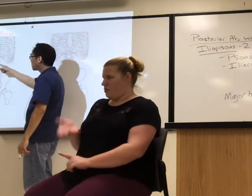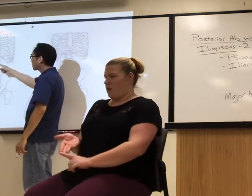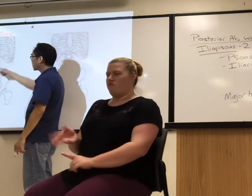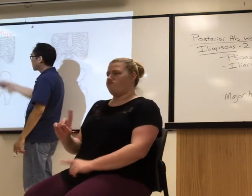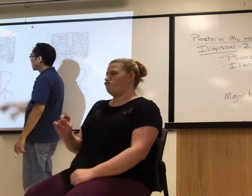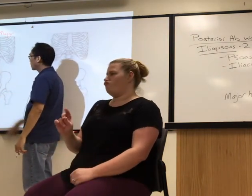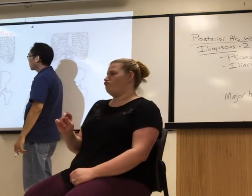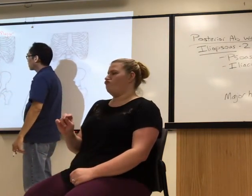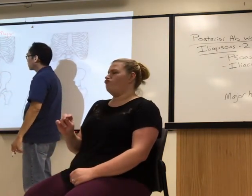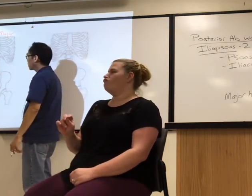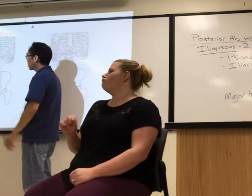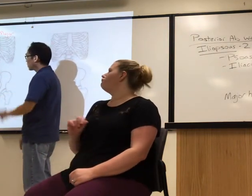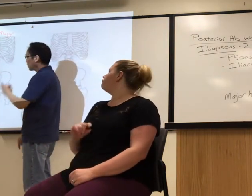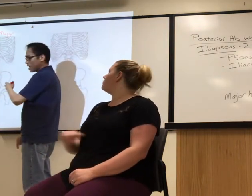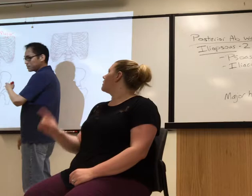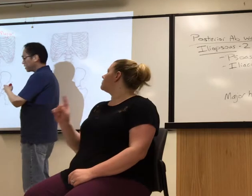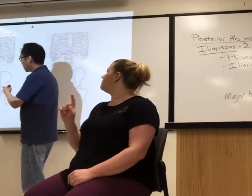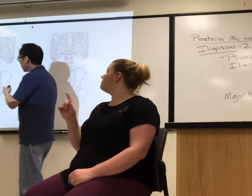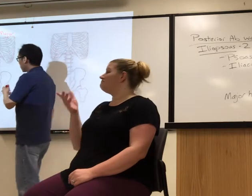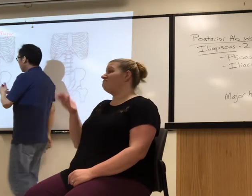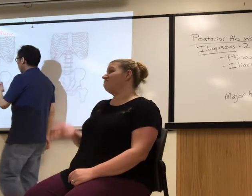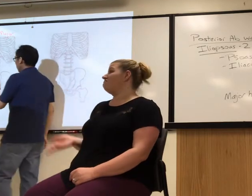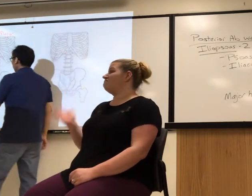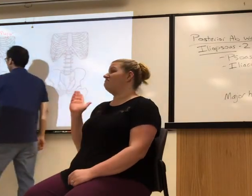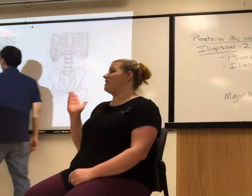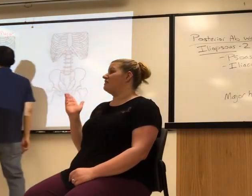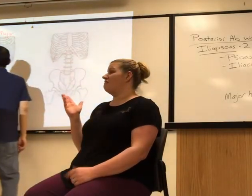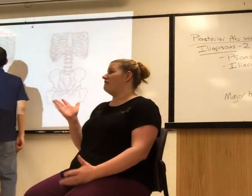But basically, that's it.